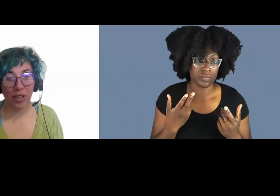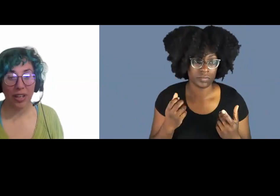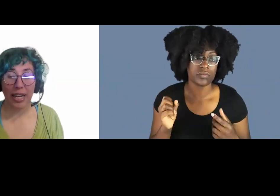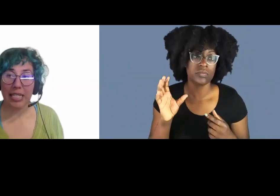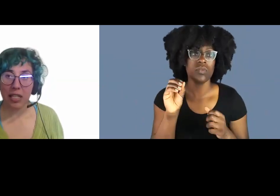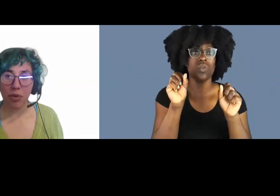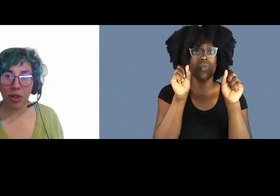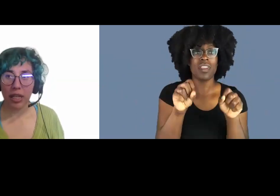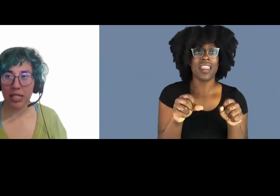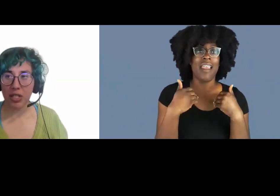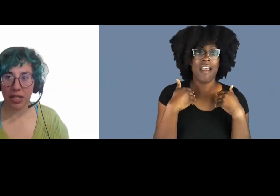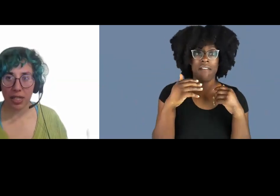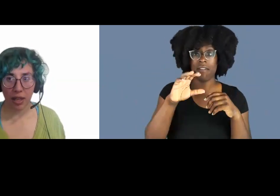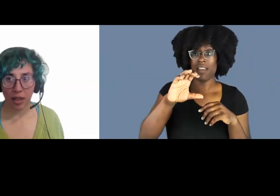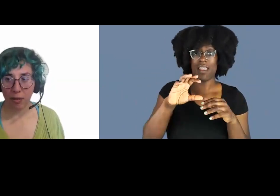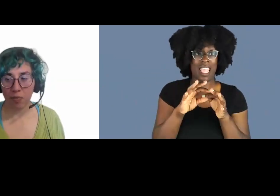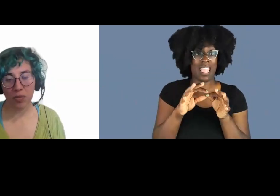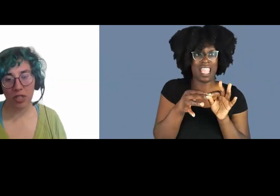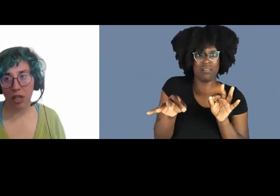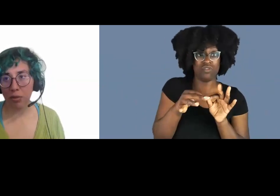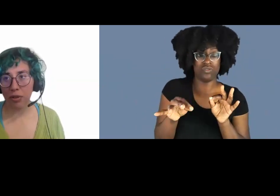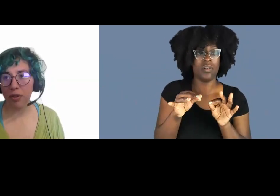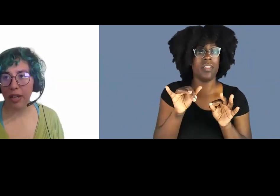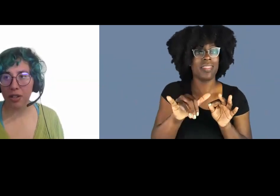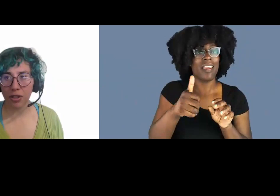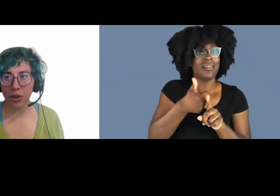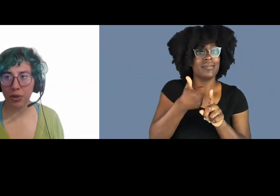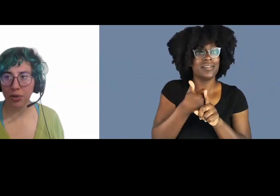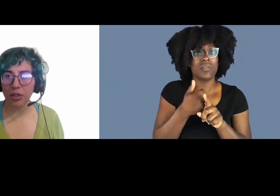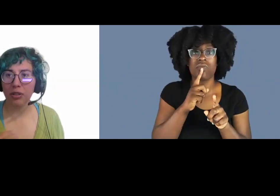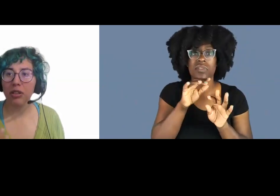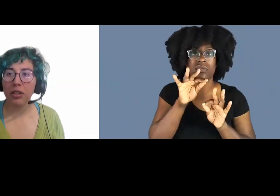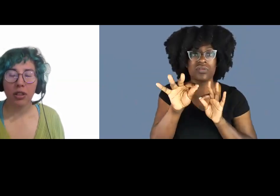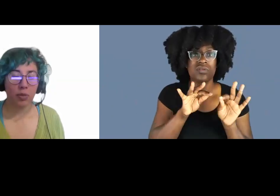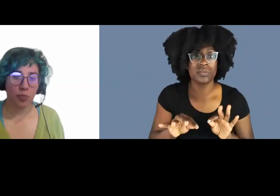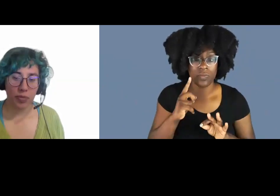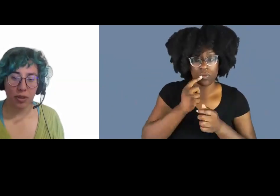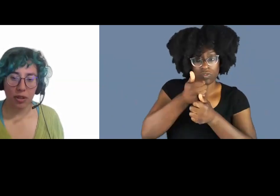table. A summary is just a table that shows